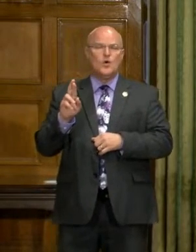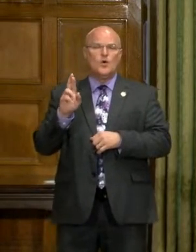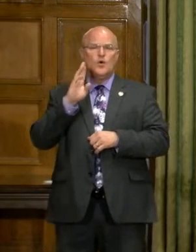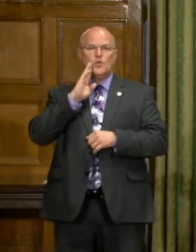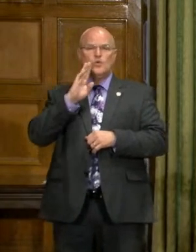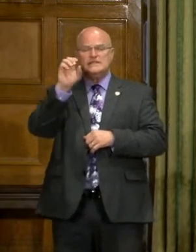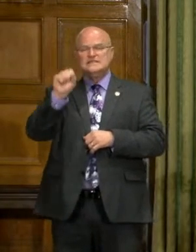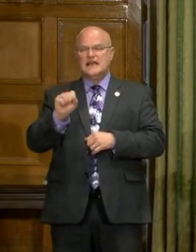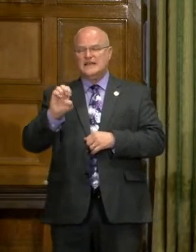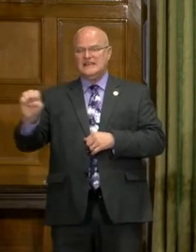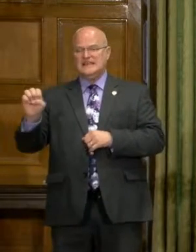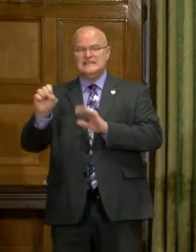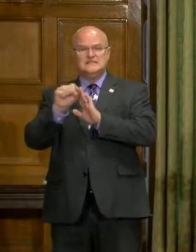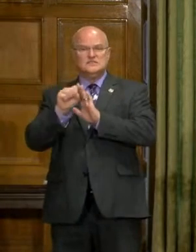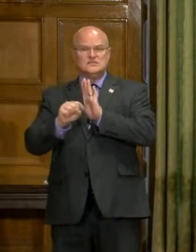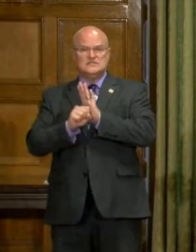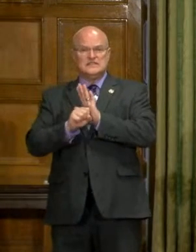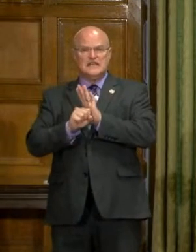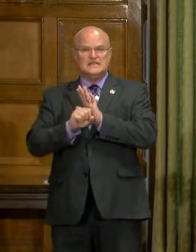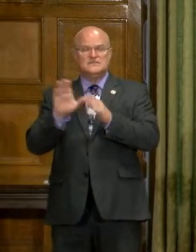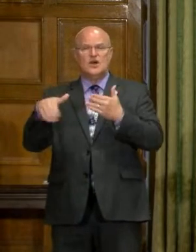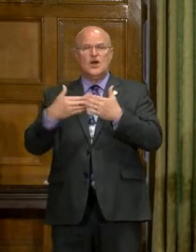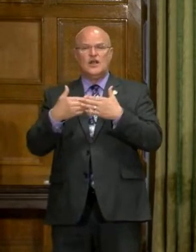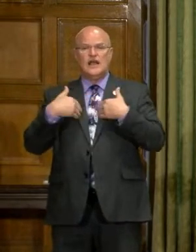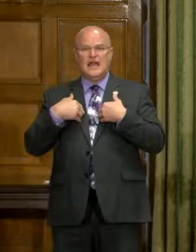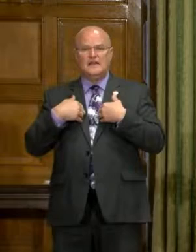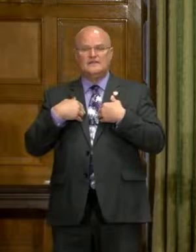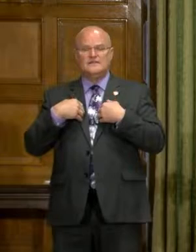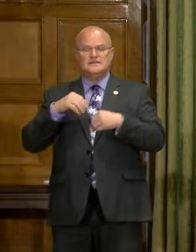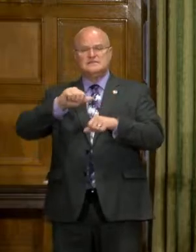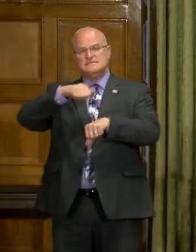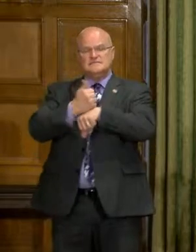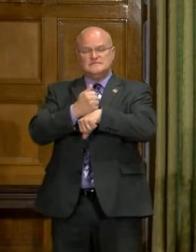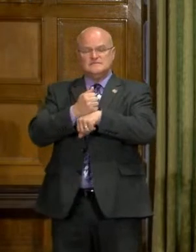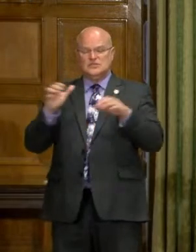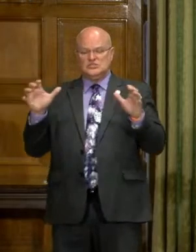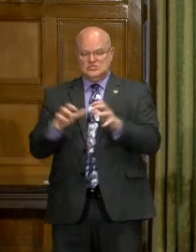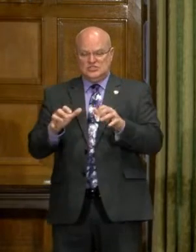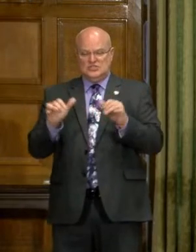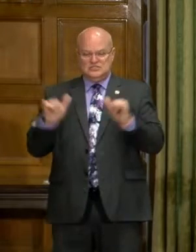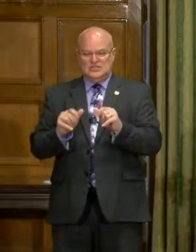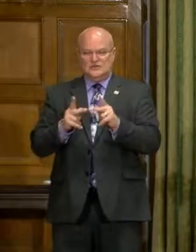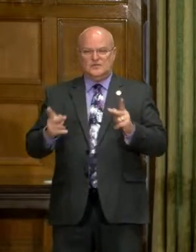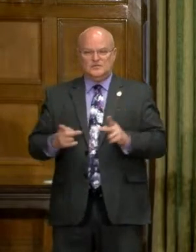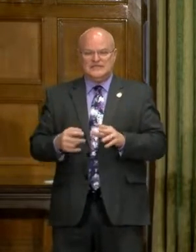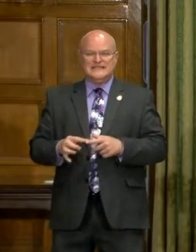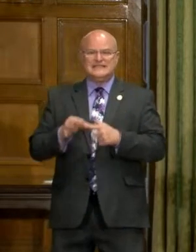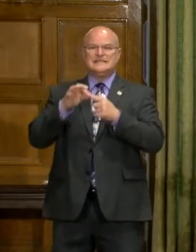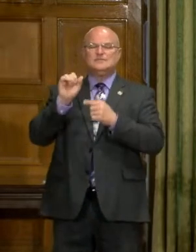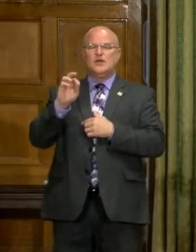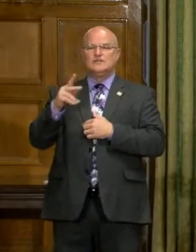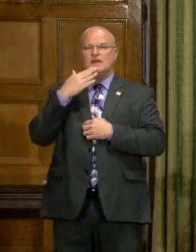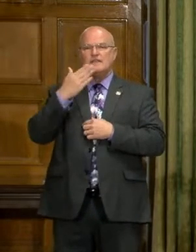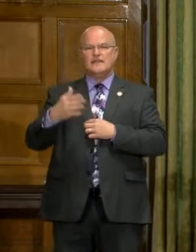with southeastern states, all of which have deployed shelter-in-place orders, except